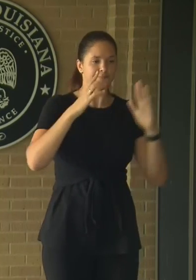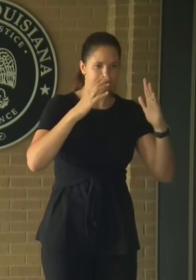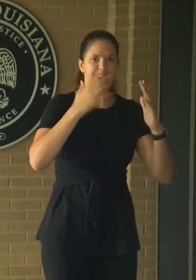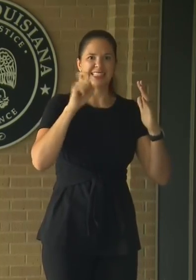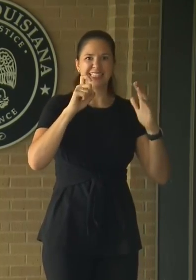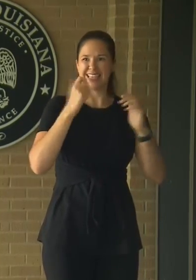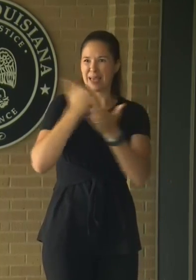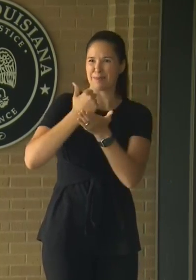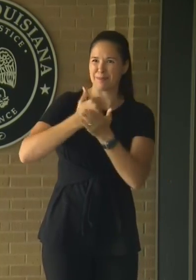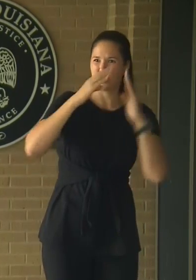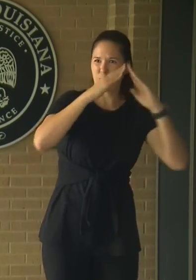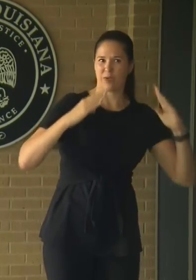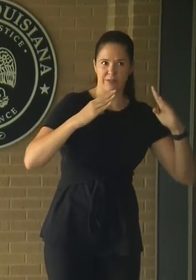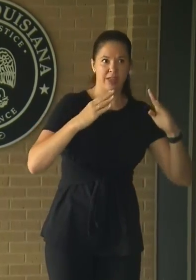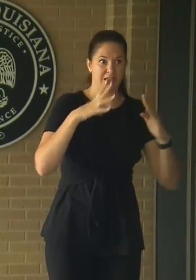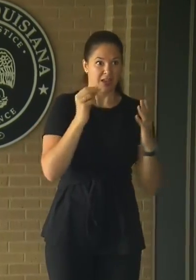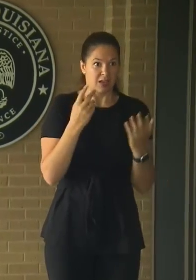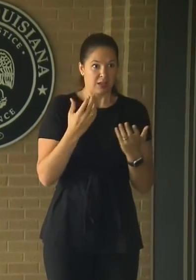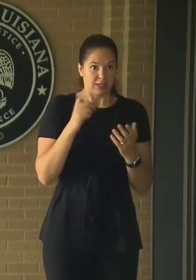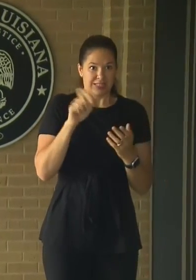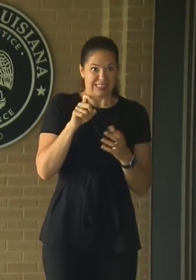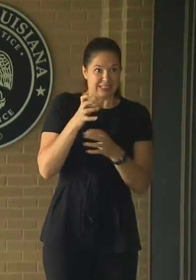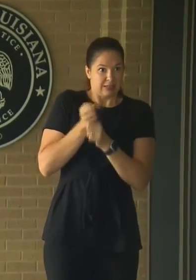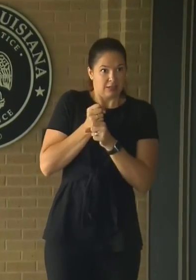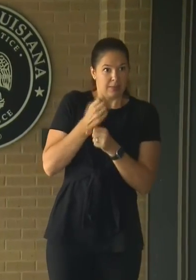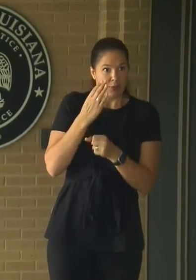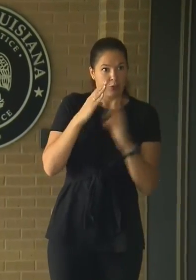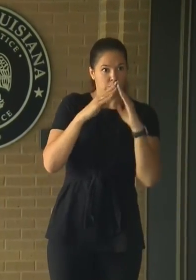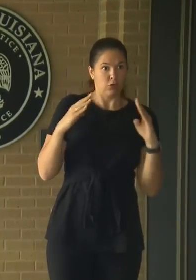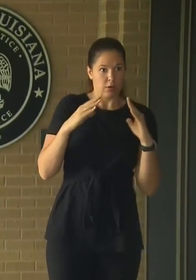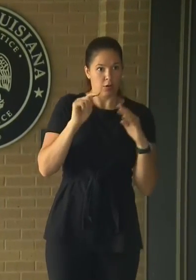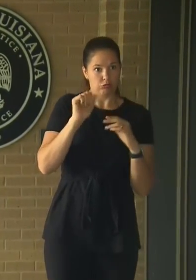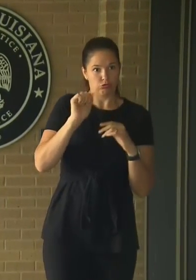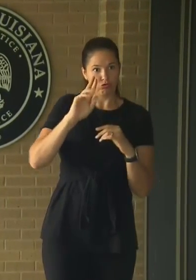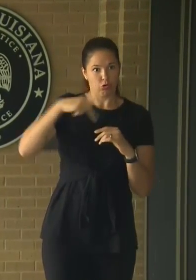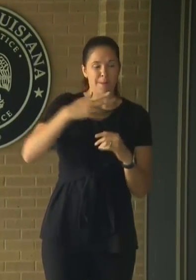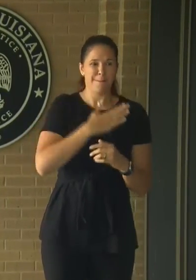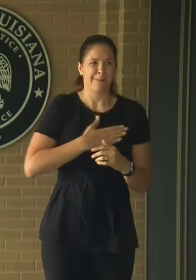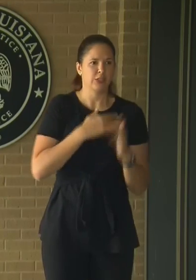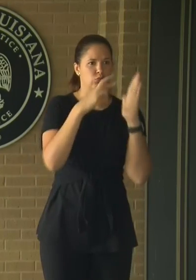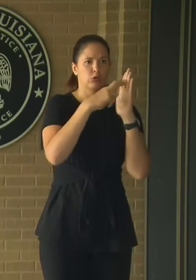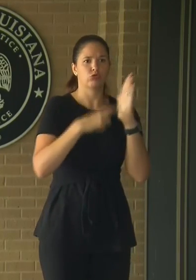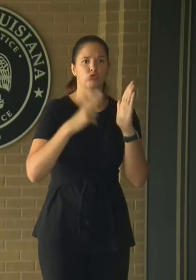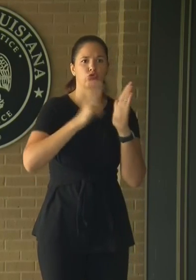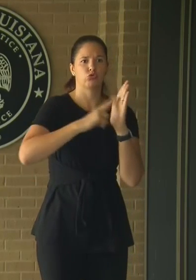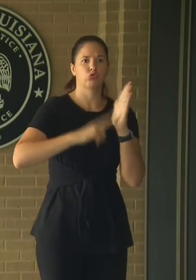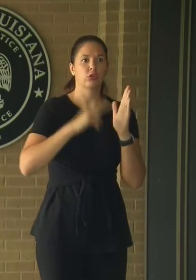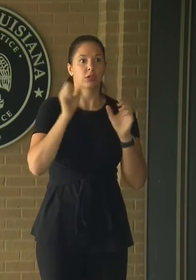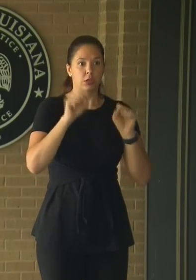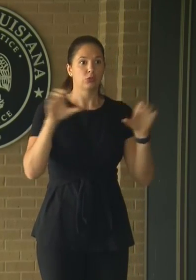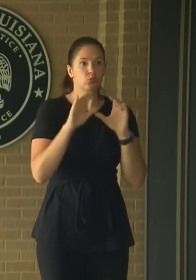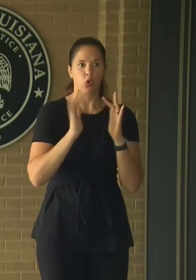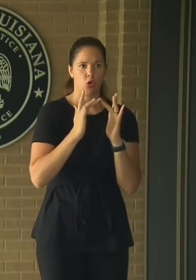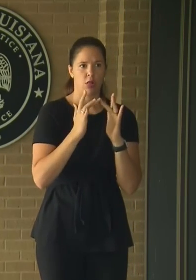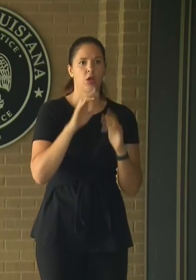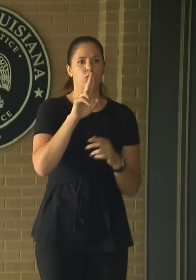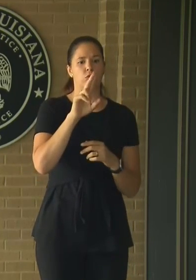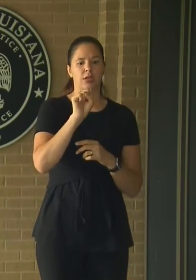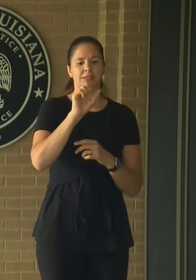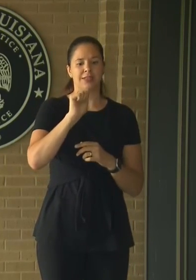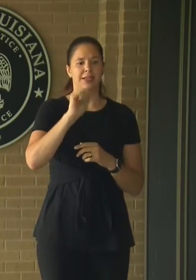your roof and would benefit from a blue tarp, please register. You can do that online at